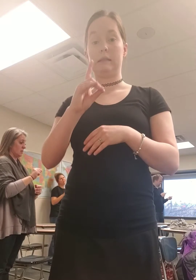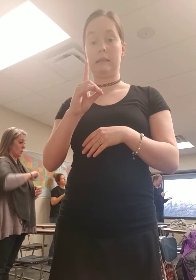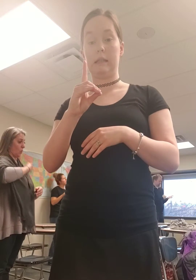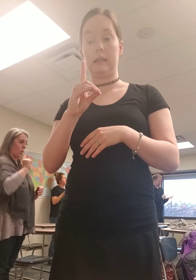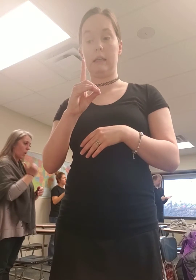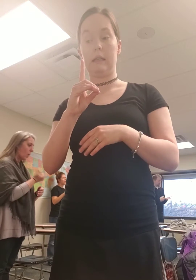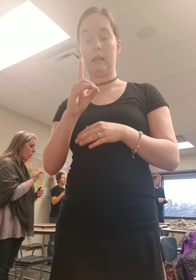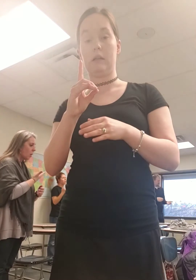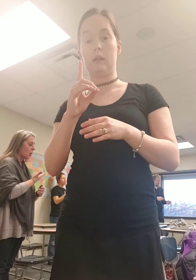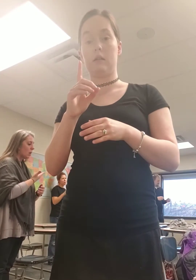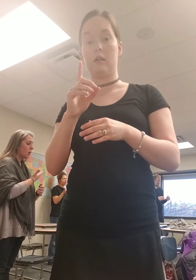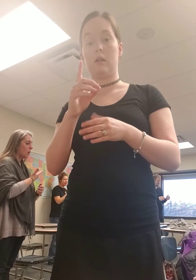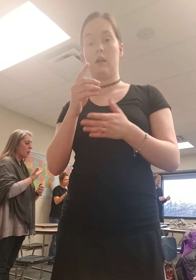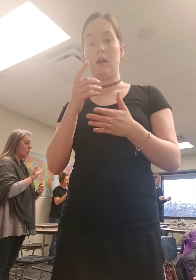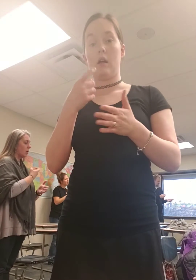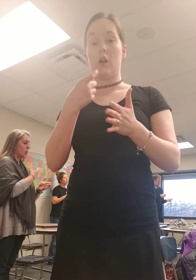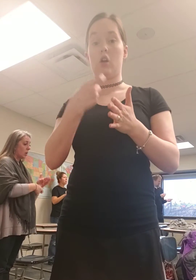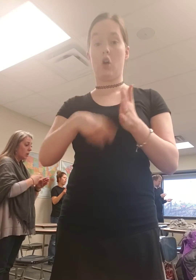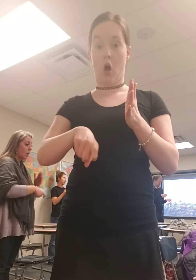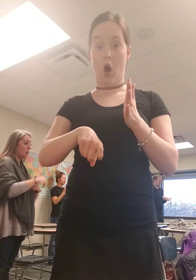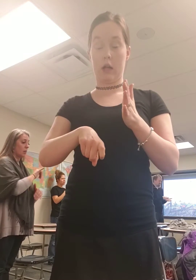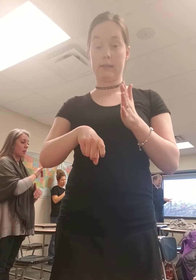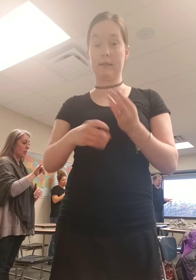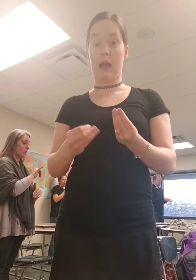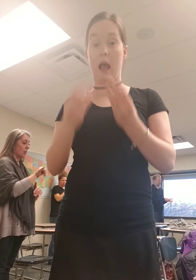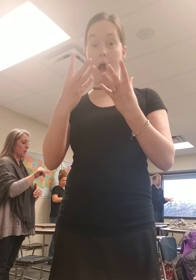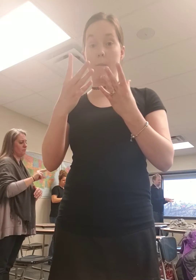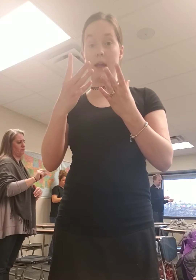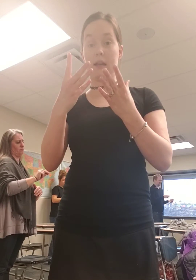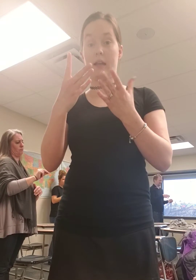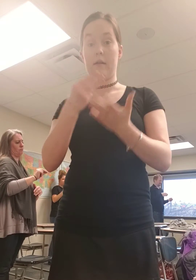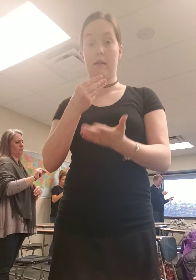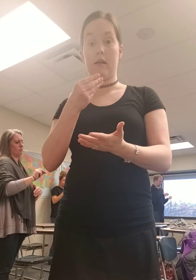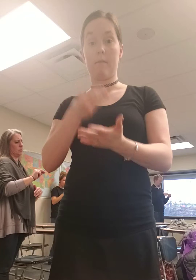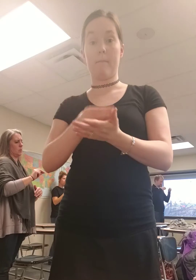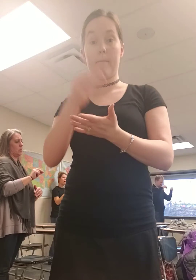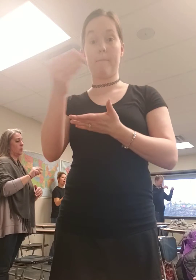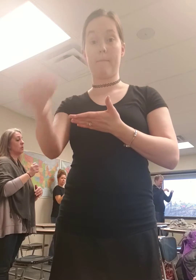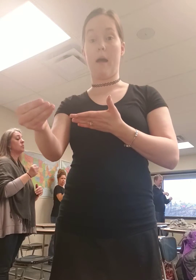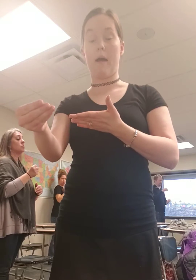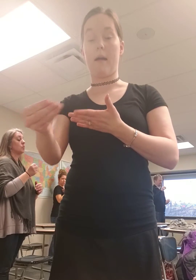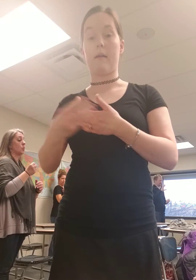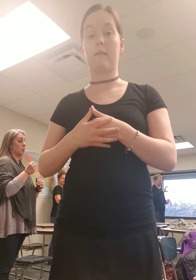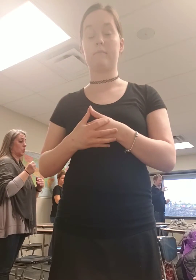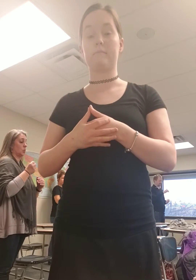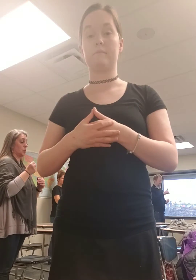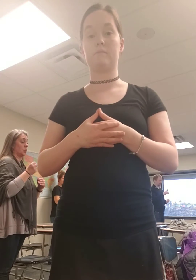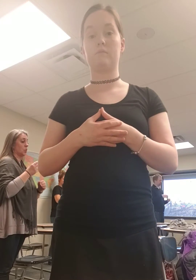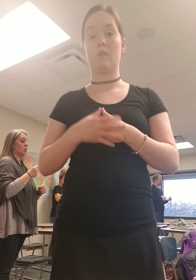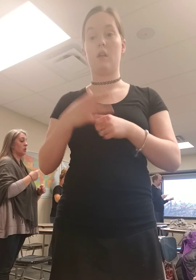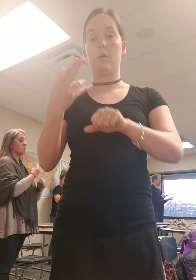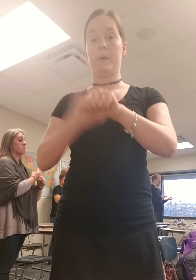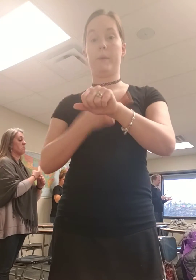of a CD versus how many CDs you may purchase or you may have. So we're going to use that to do a little